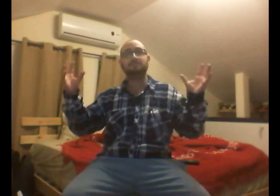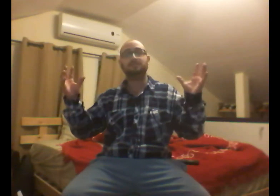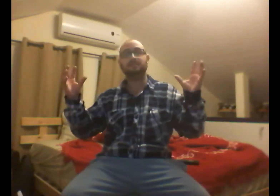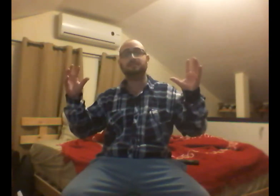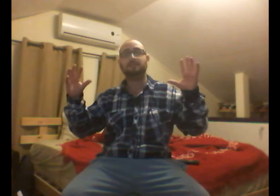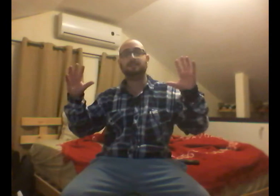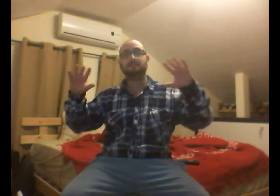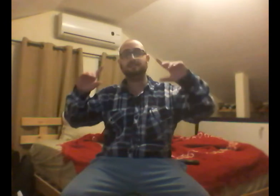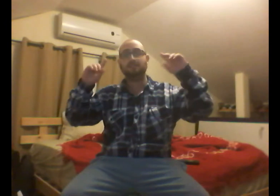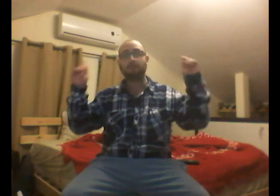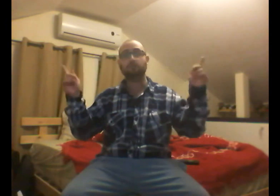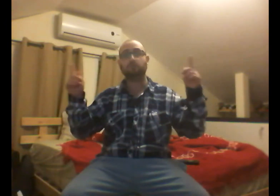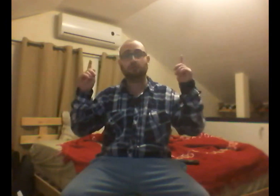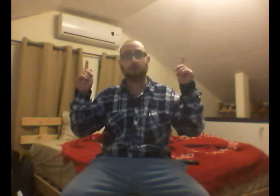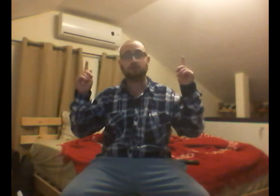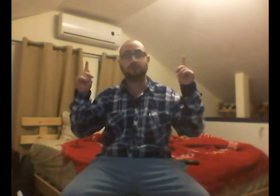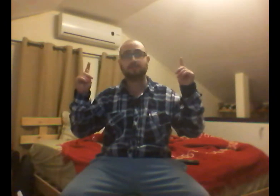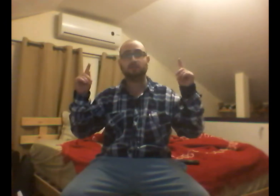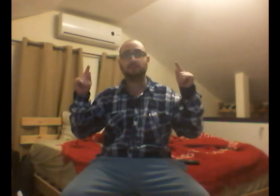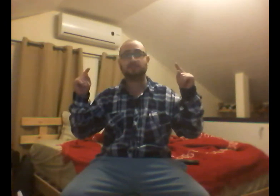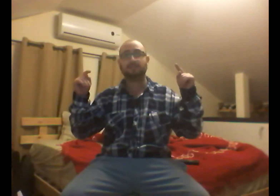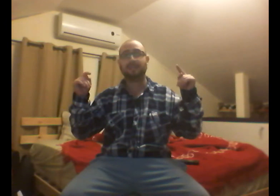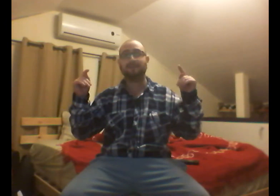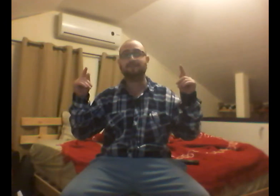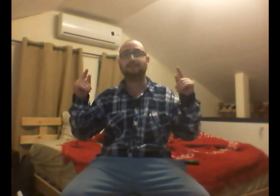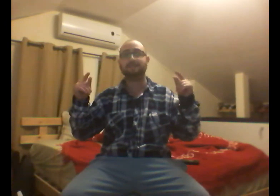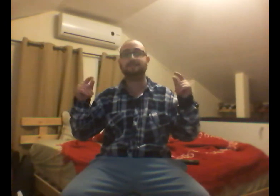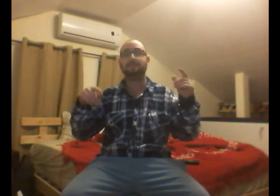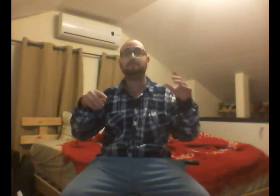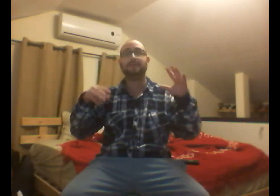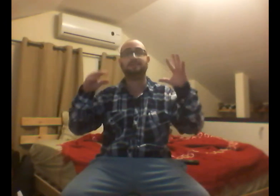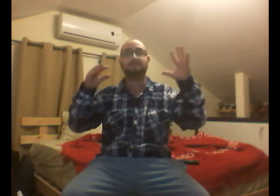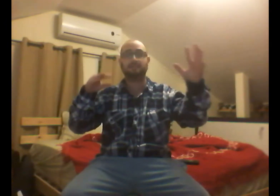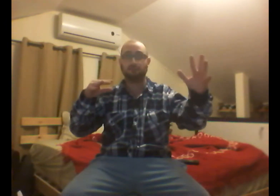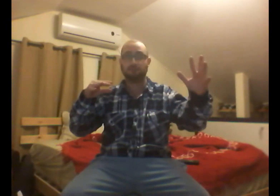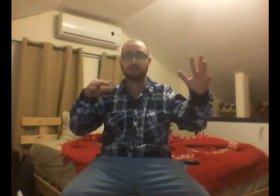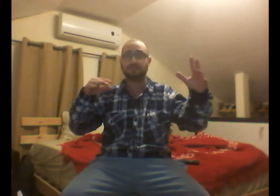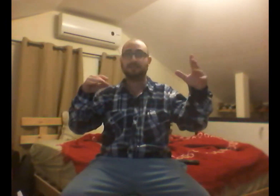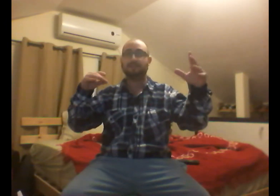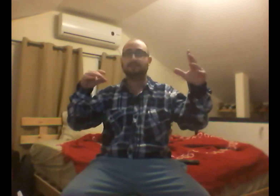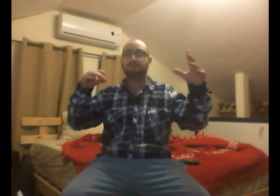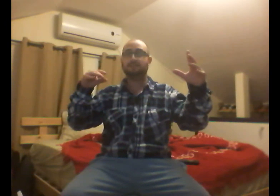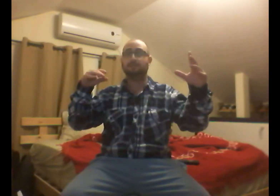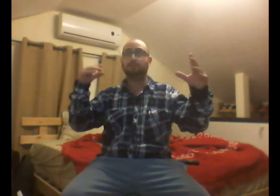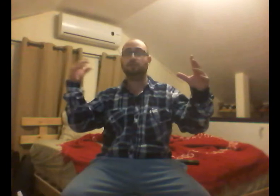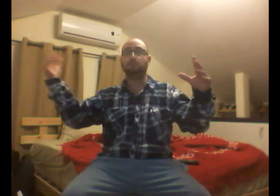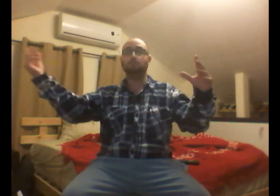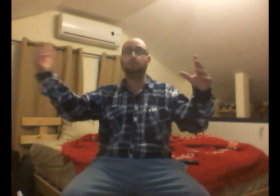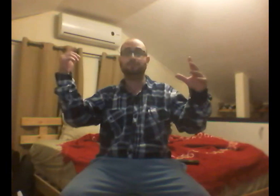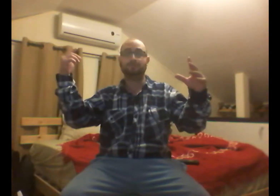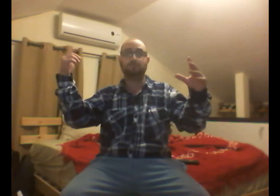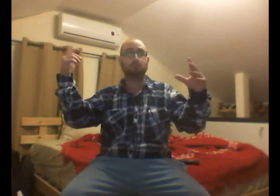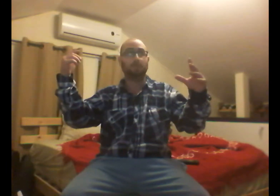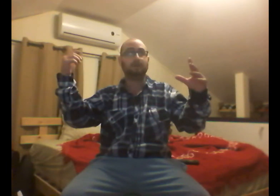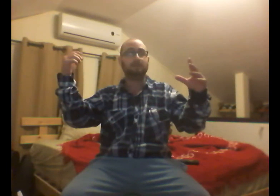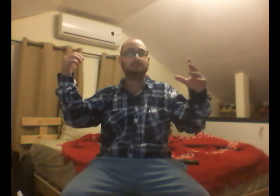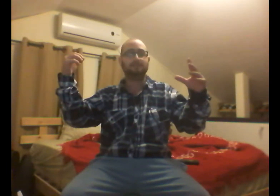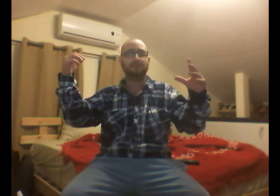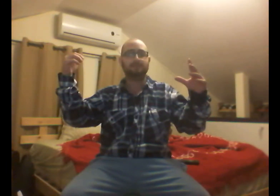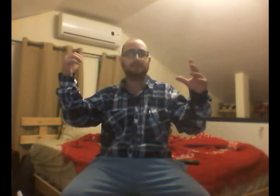to these CW crossovers, they always have to find some excuse to loop Supergirl into the mix,